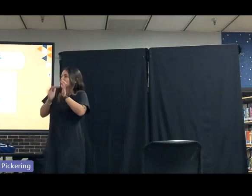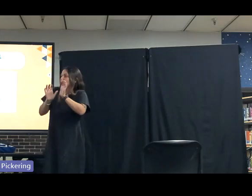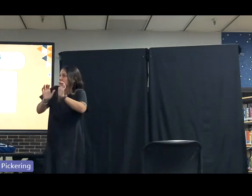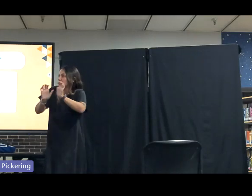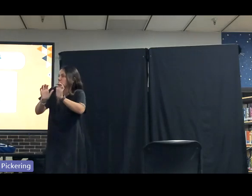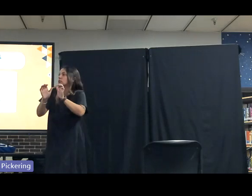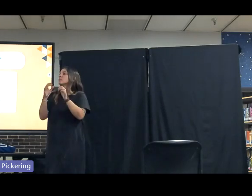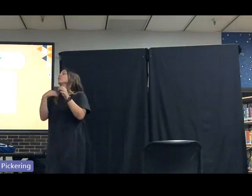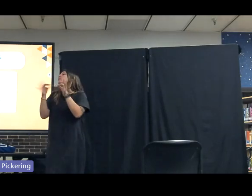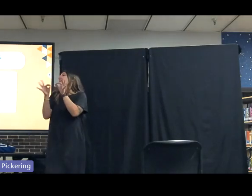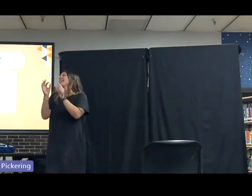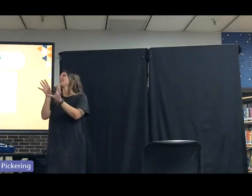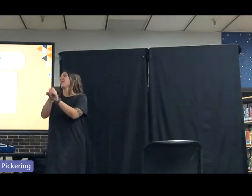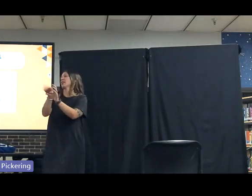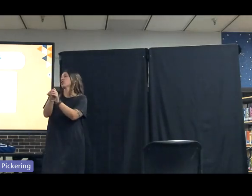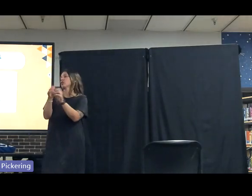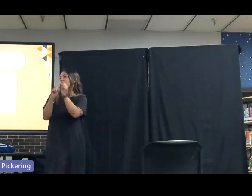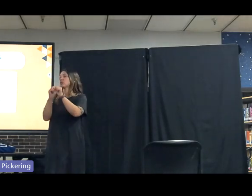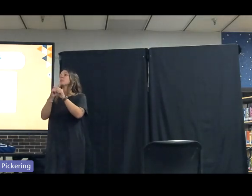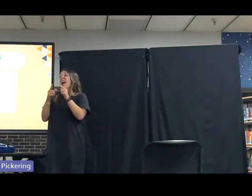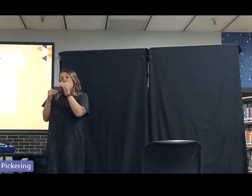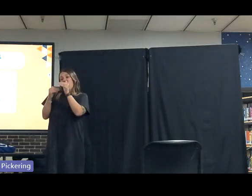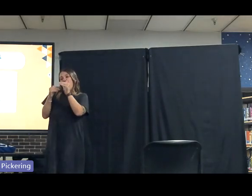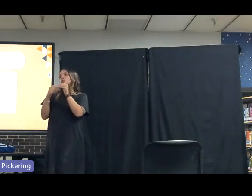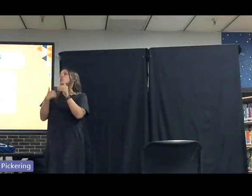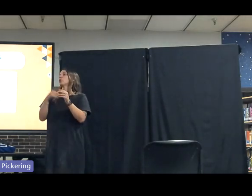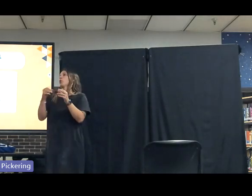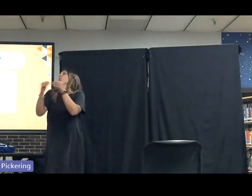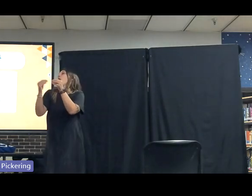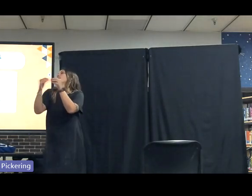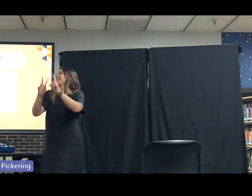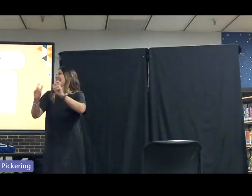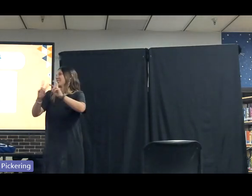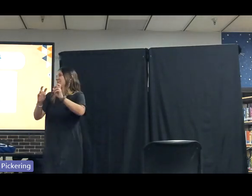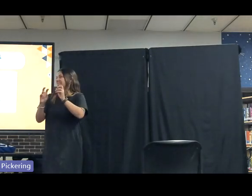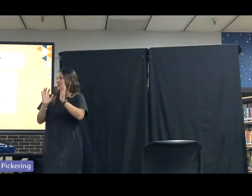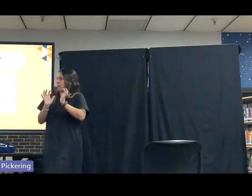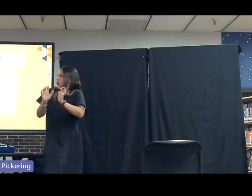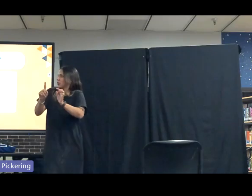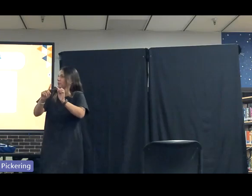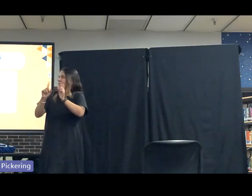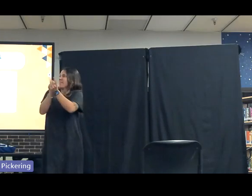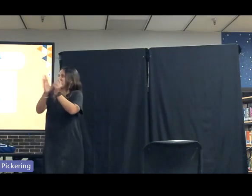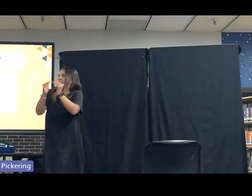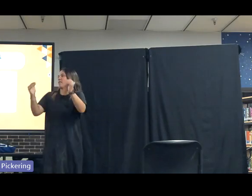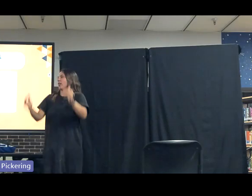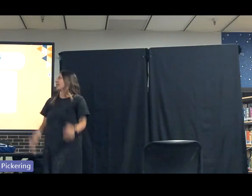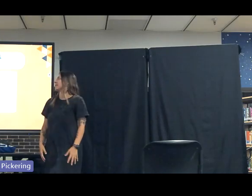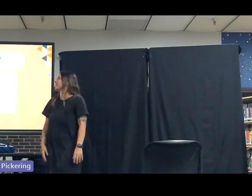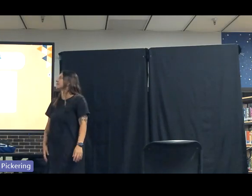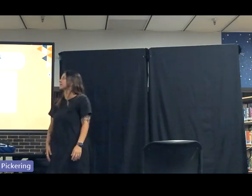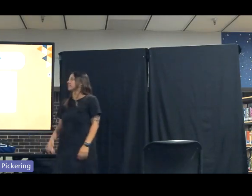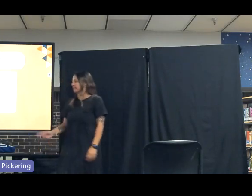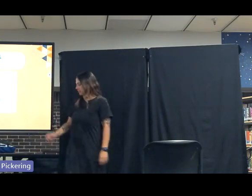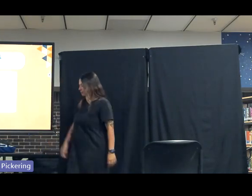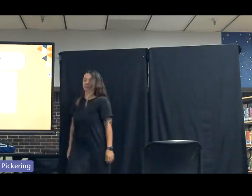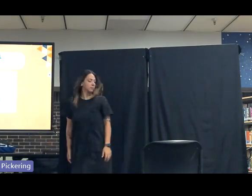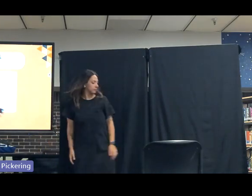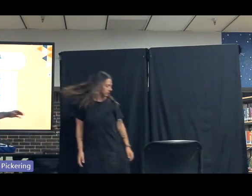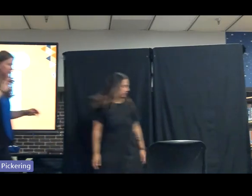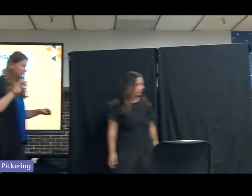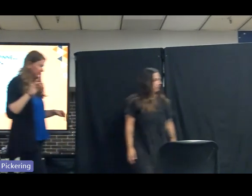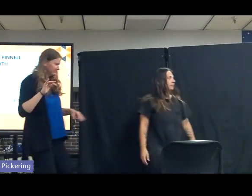some extra. So we want to get, that's an intervention strategy that we can explain a little bit more, but we want them to meet that